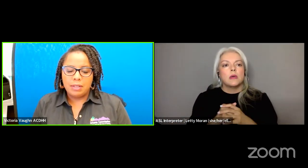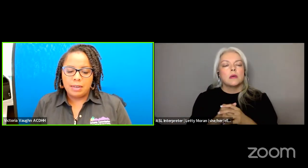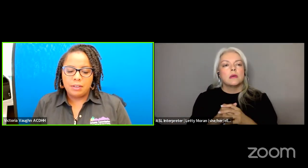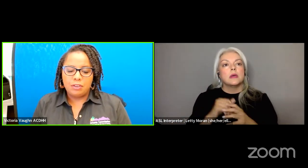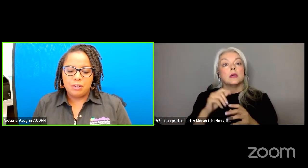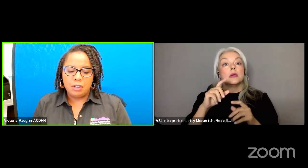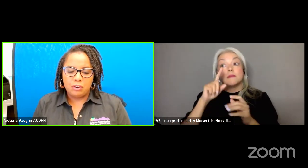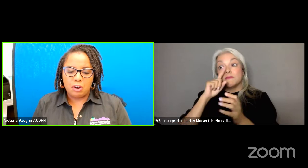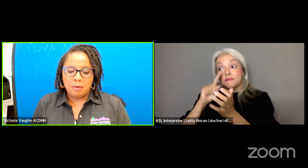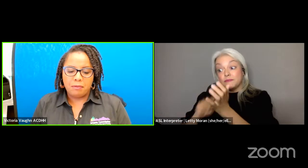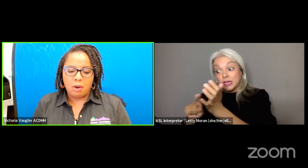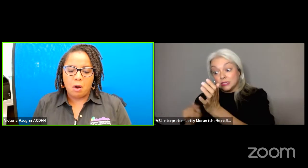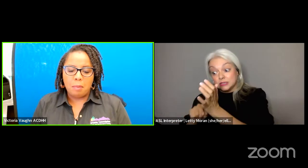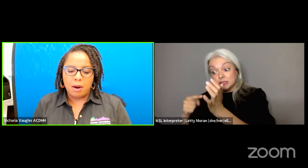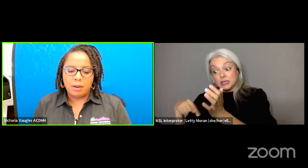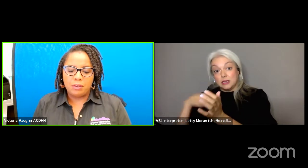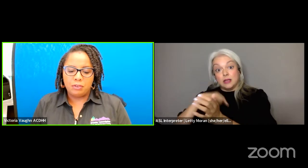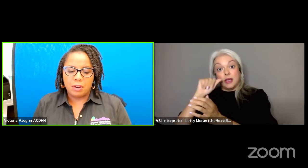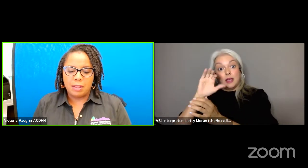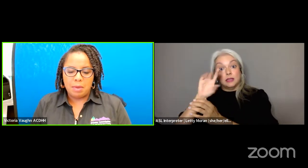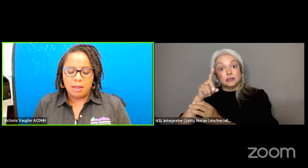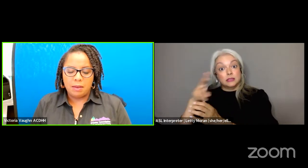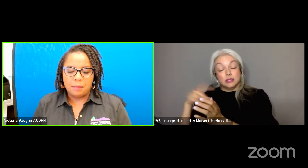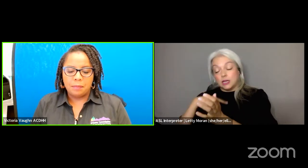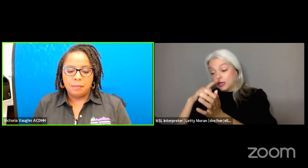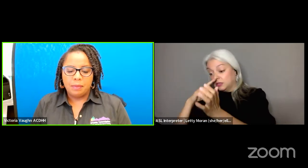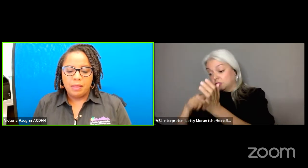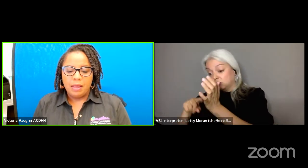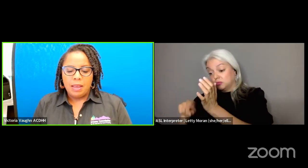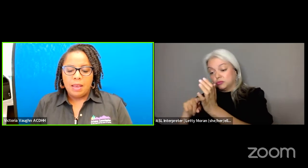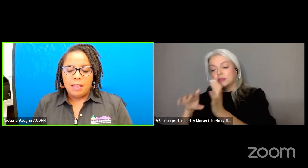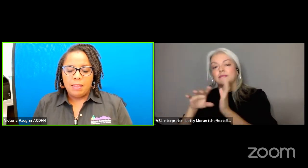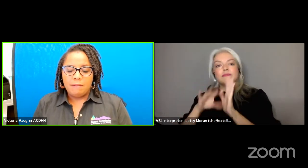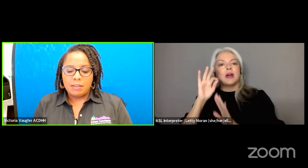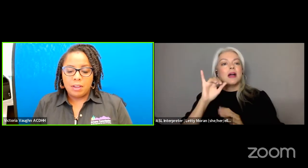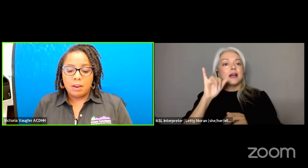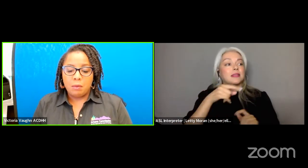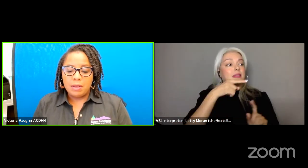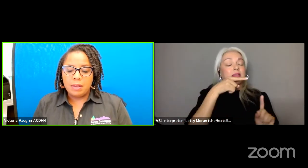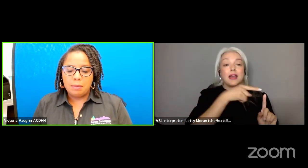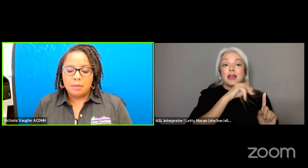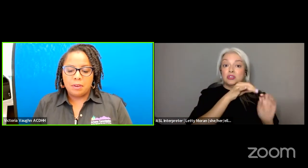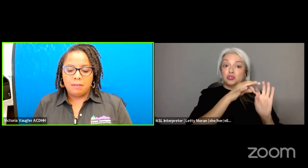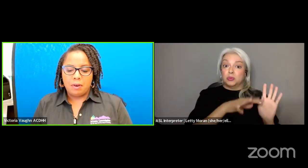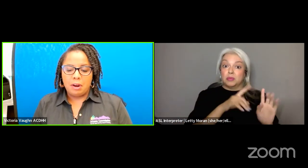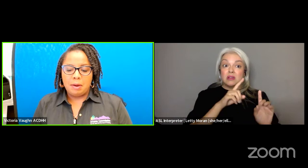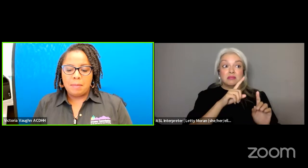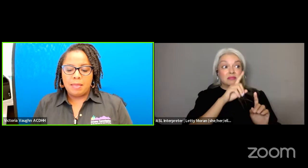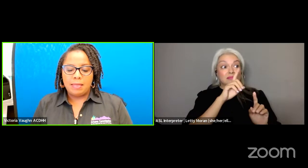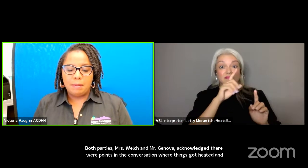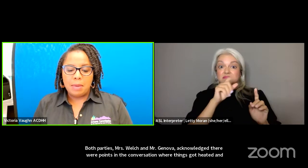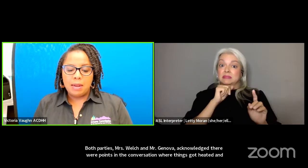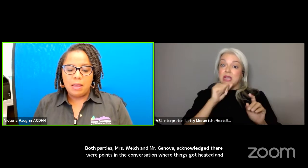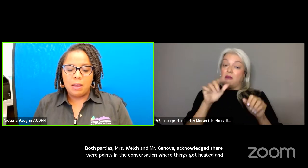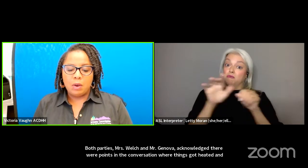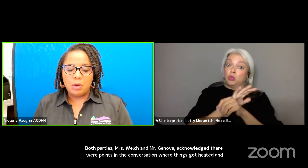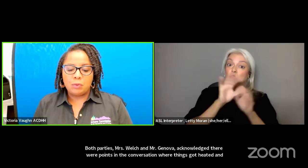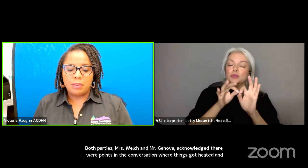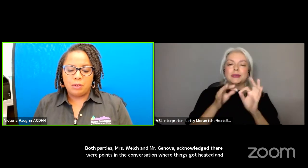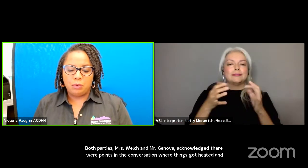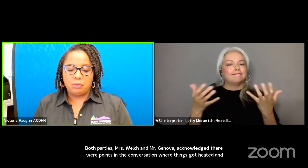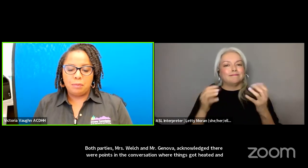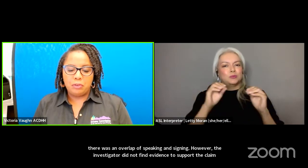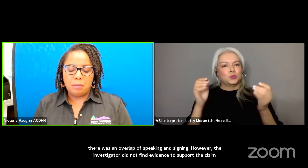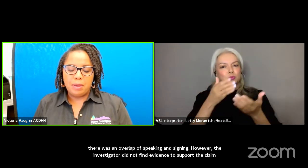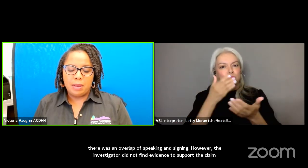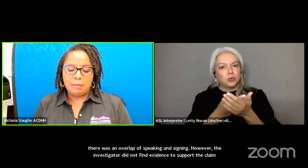Mrs. Welch neglected to interpret for all parties during the meeting. The investigator was able to confirm that the meeting, which